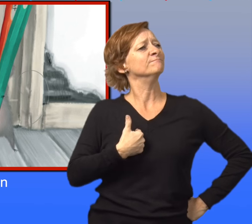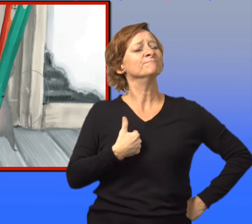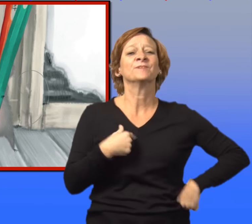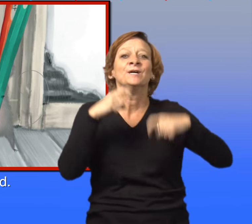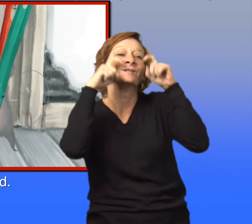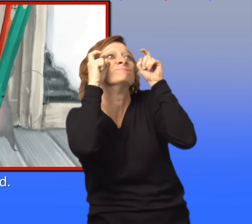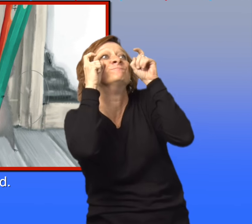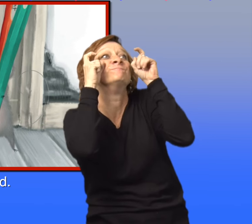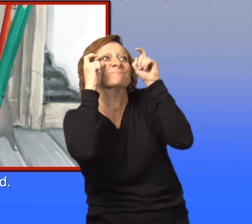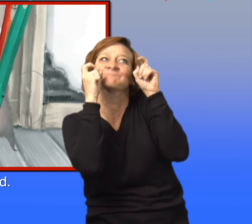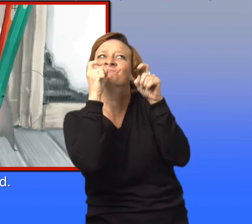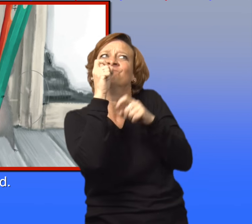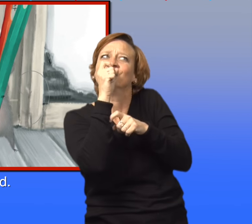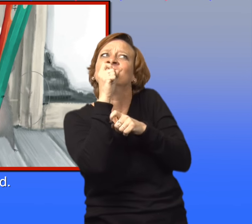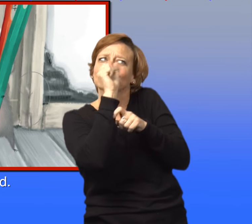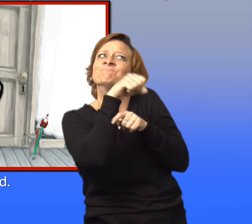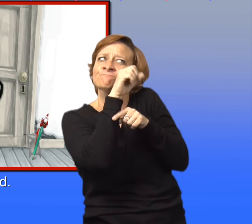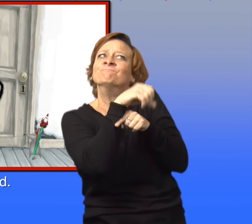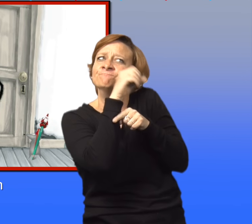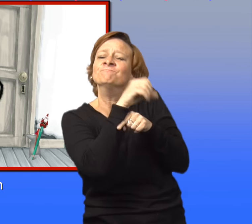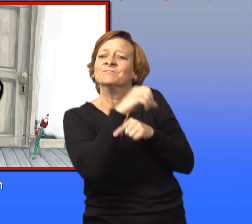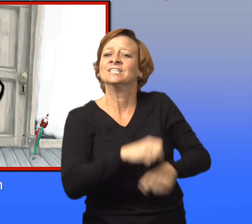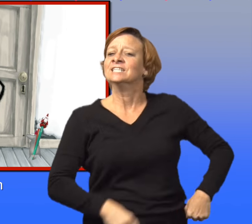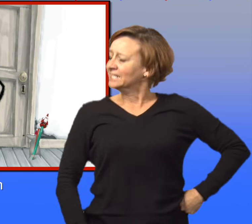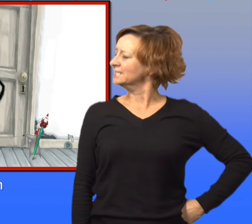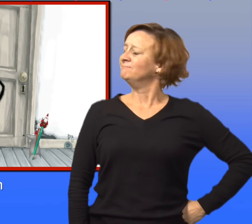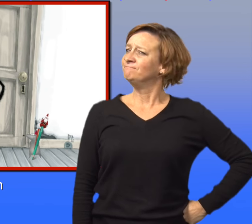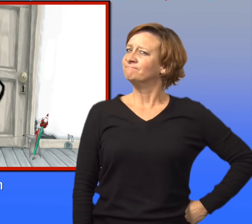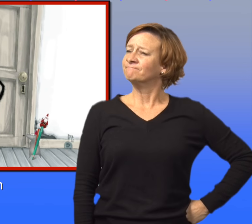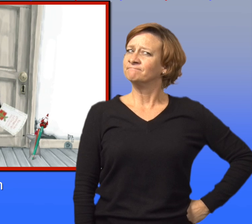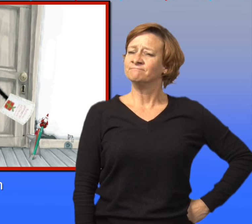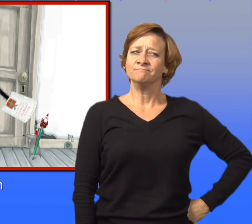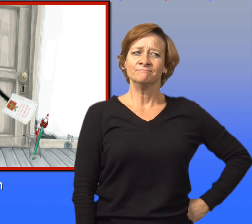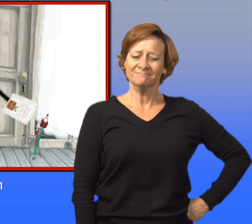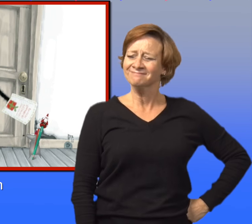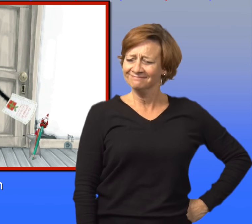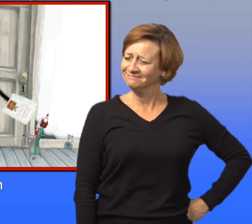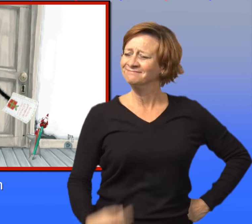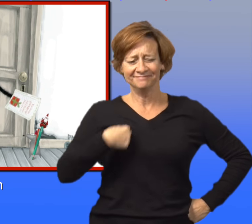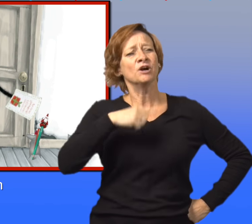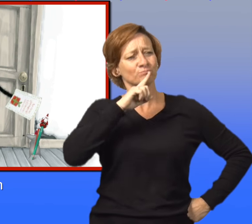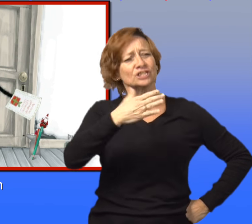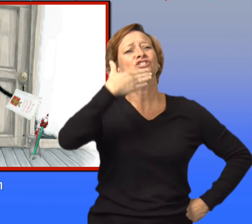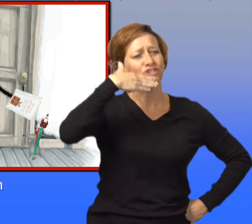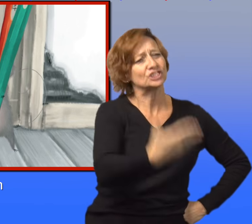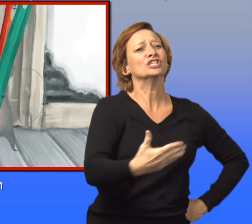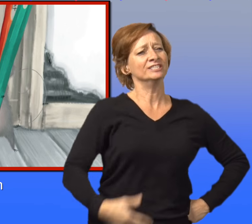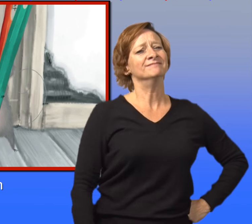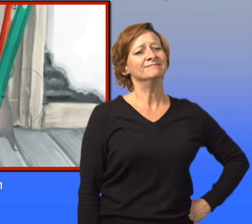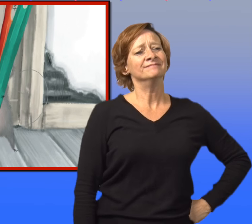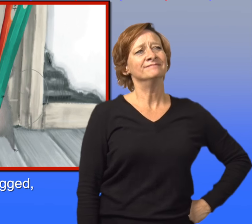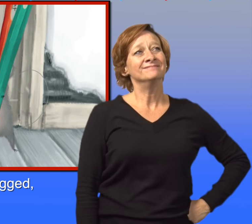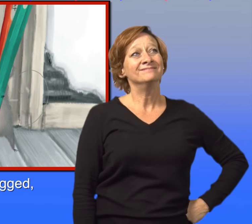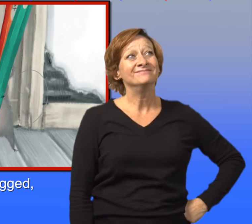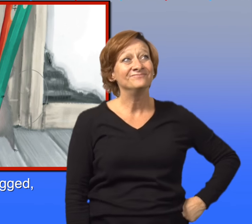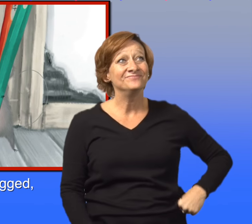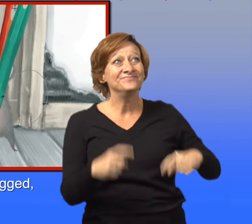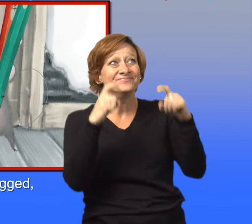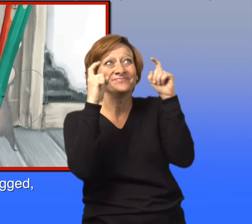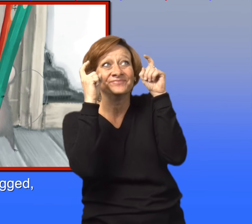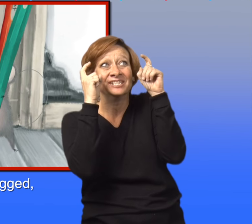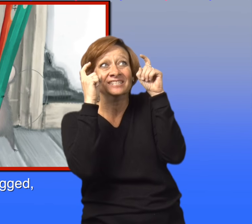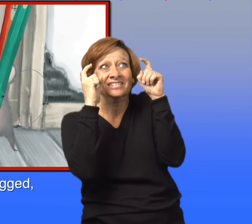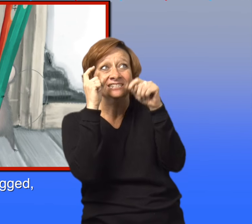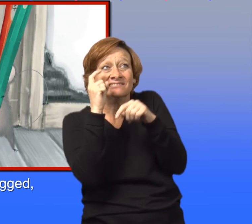said. Seymour nodded. In fact, I've been very good. This